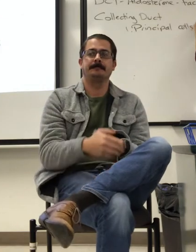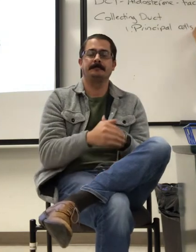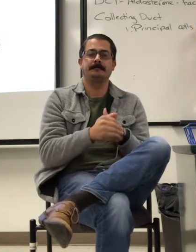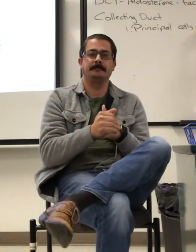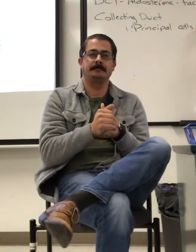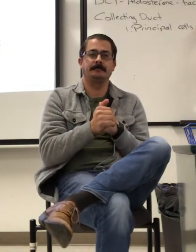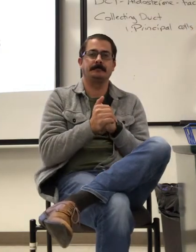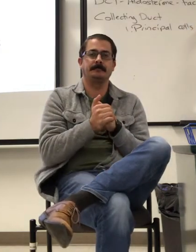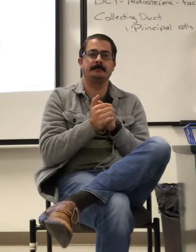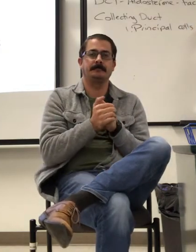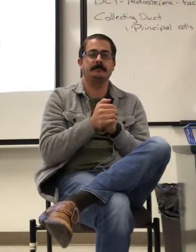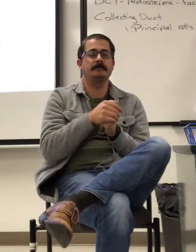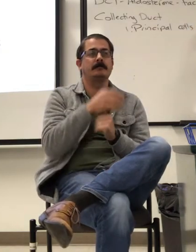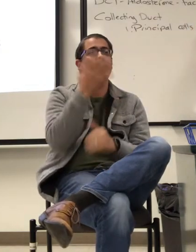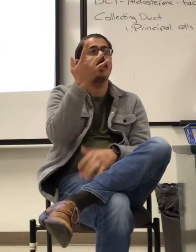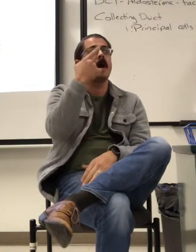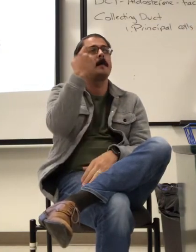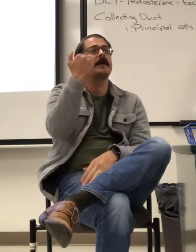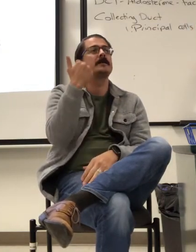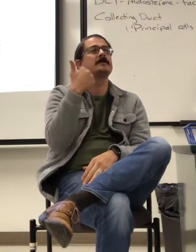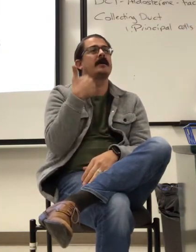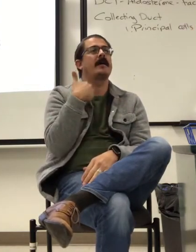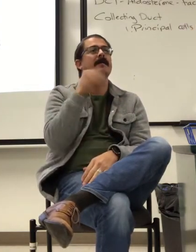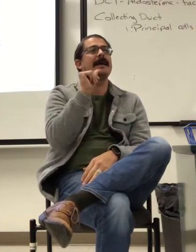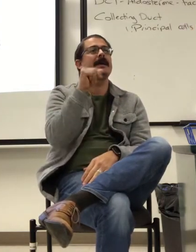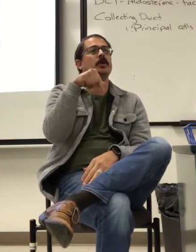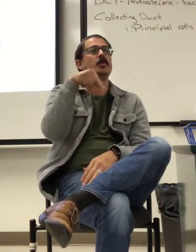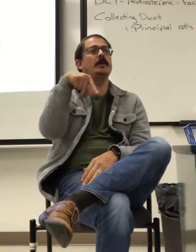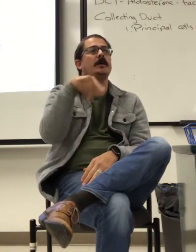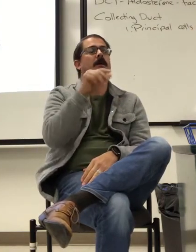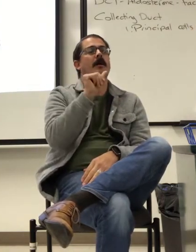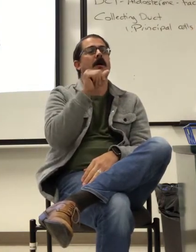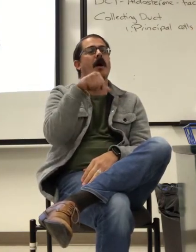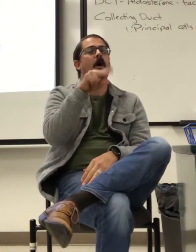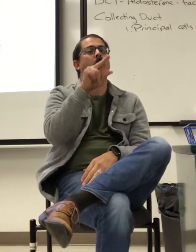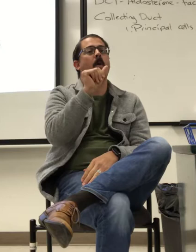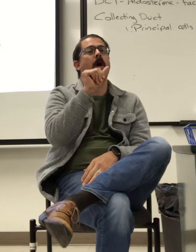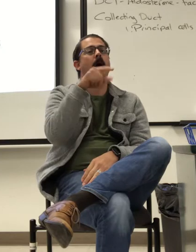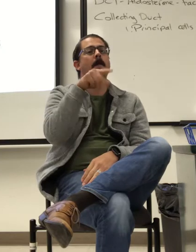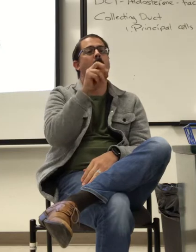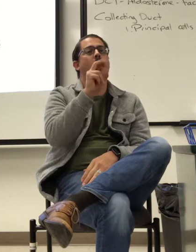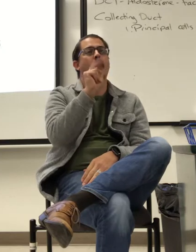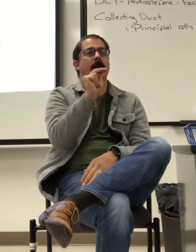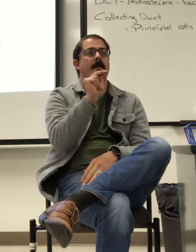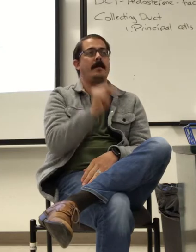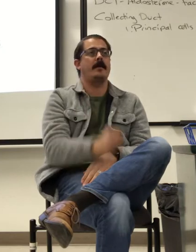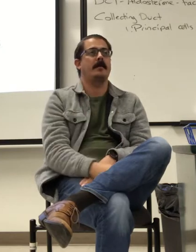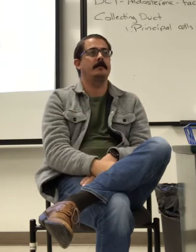Because they have the aquaporins, AQP. They can form